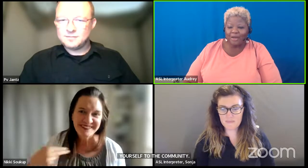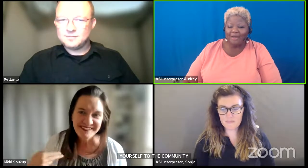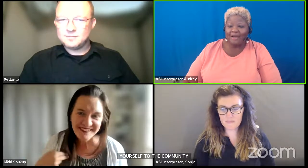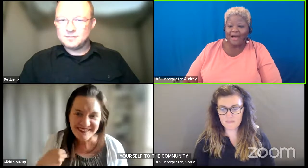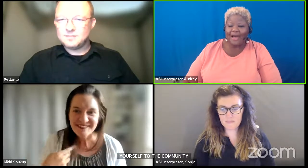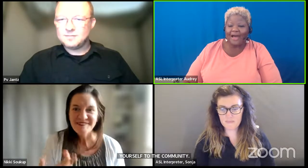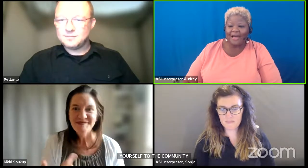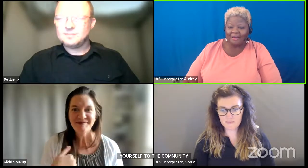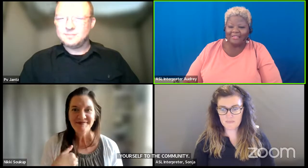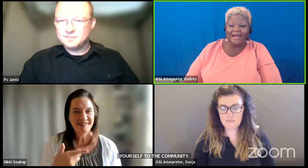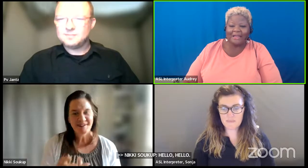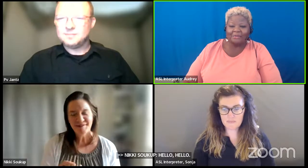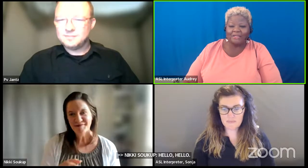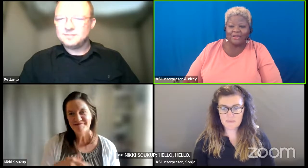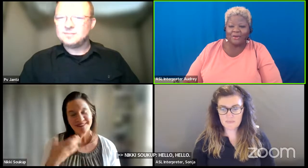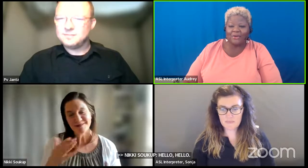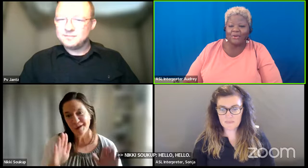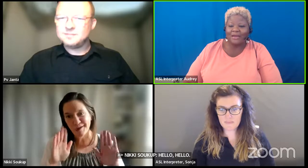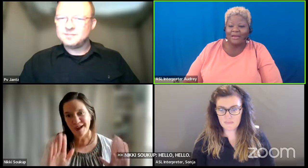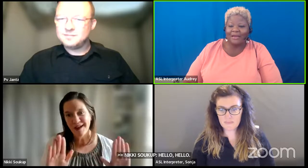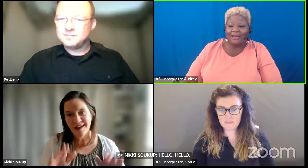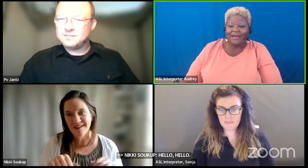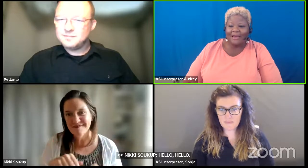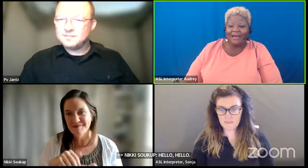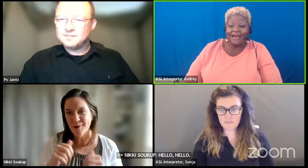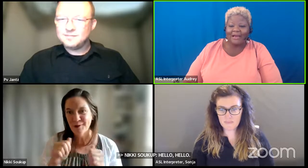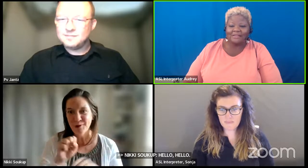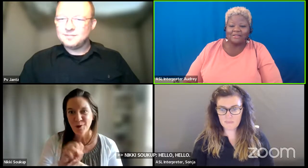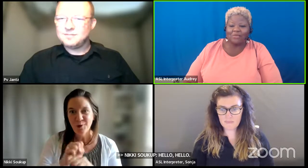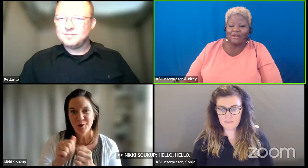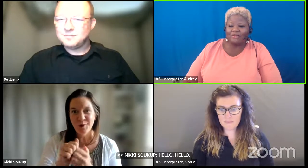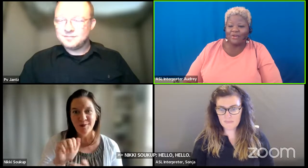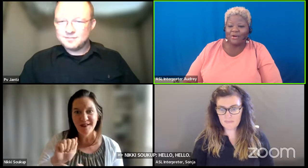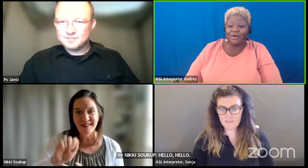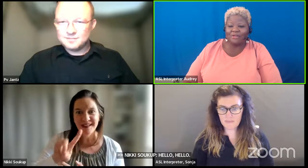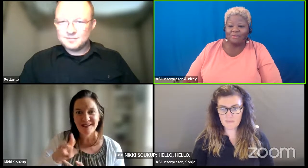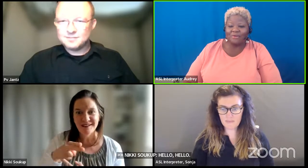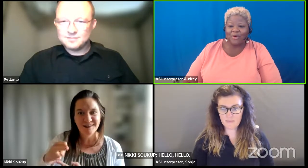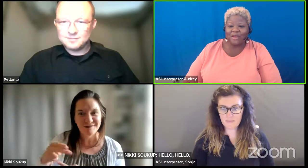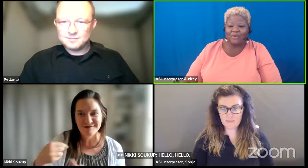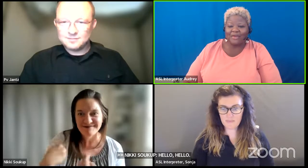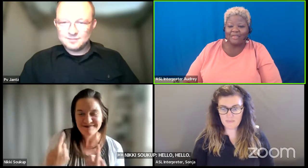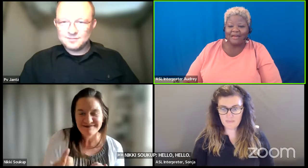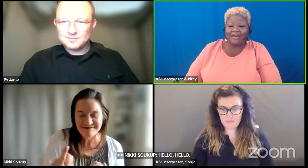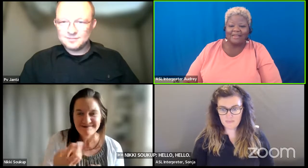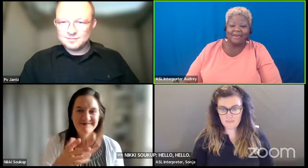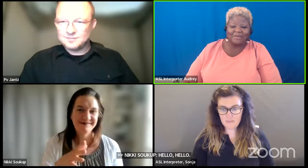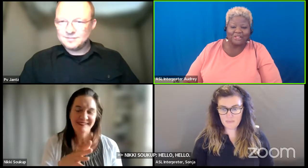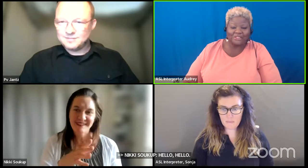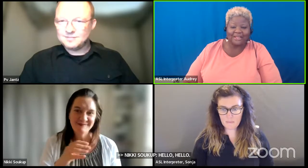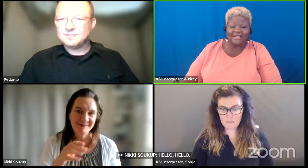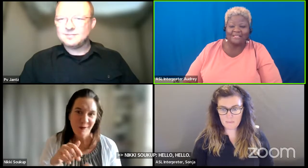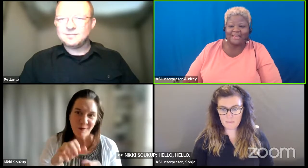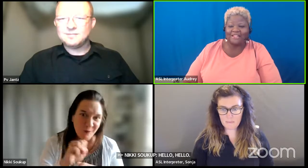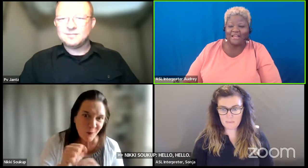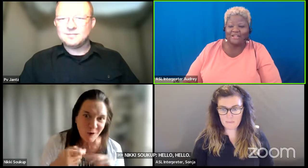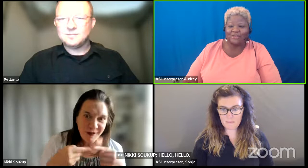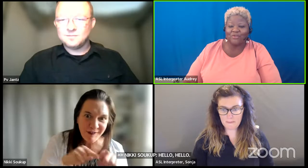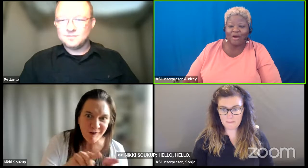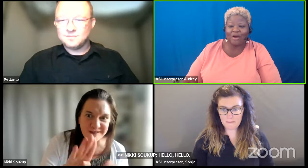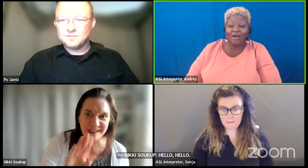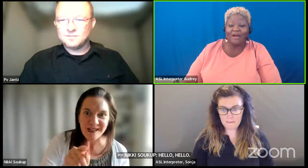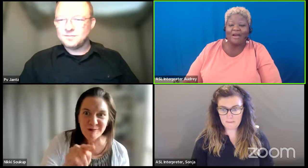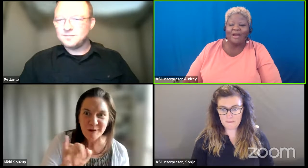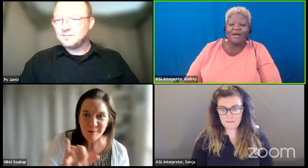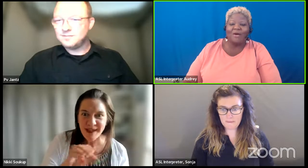Soup, sign name like so. It's wonderful to be working with the commission, ACDHH